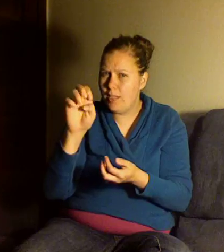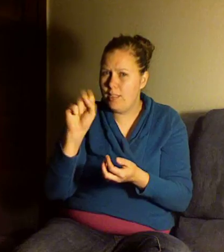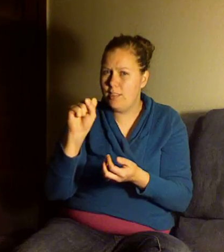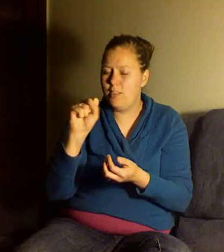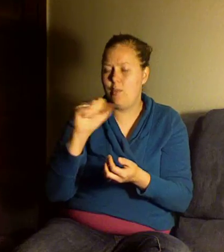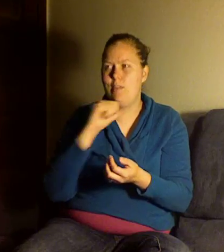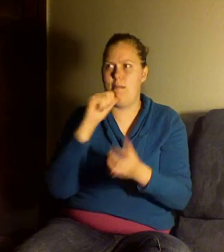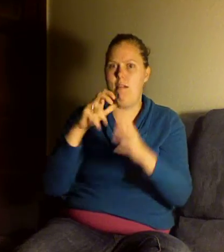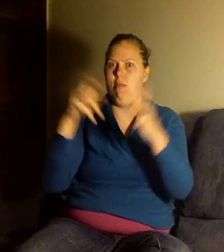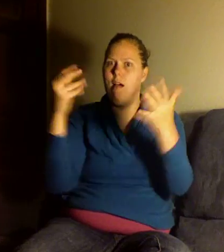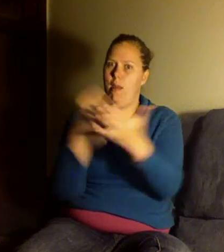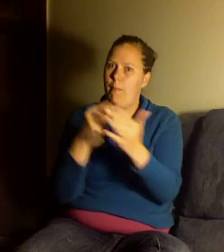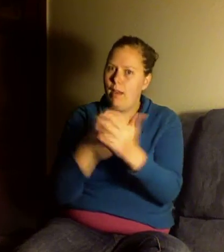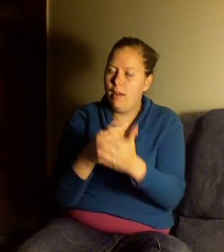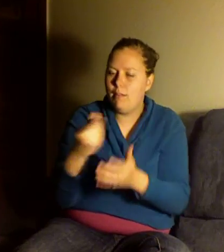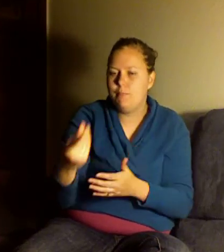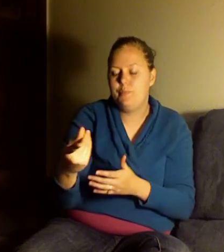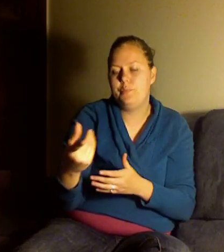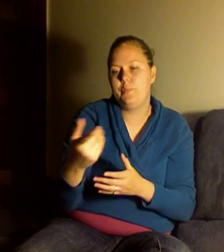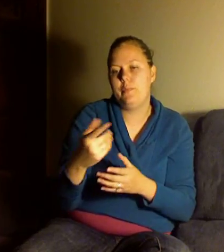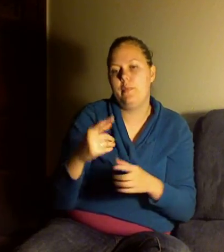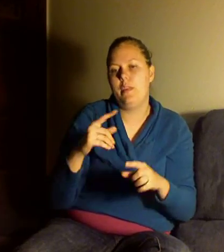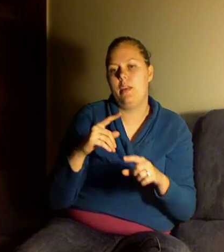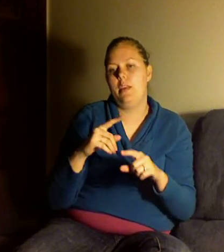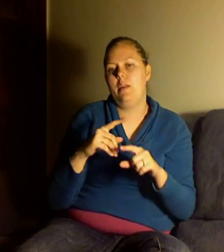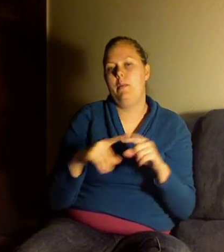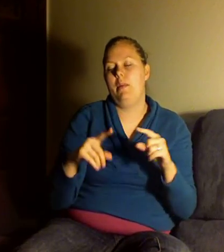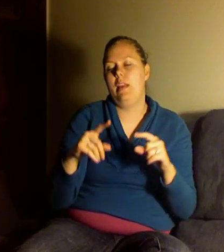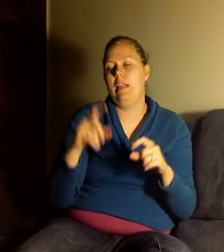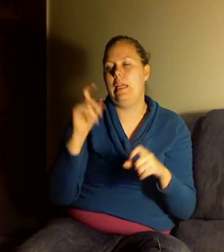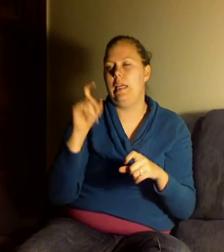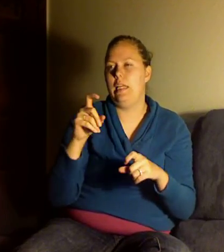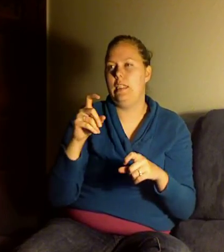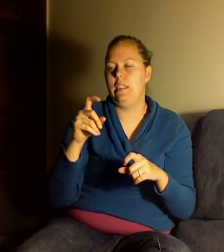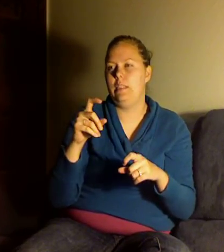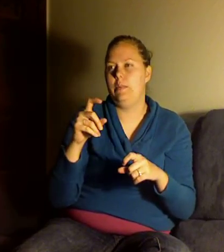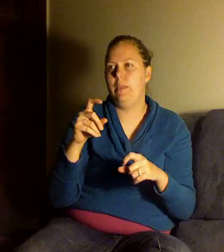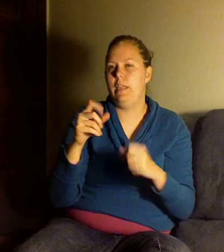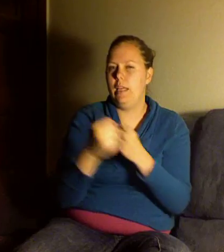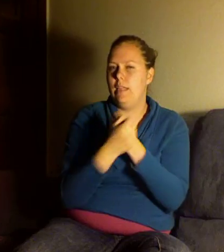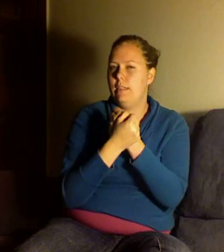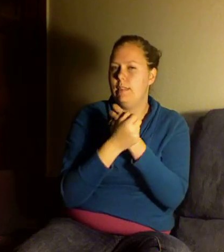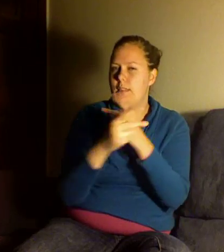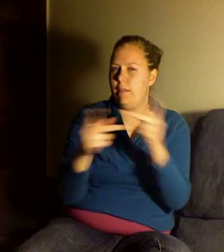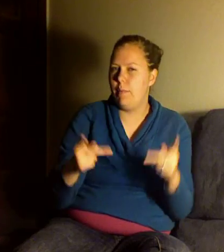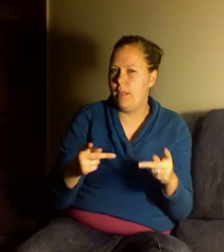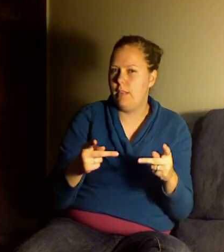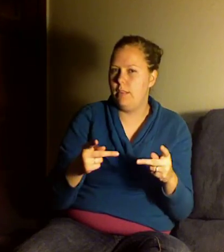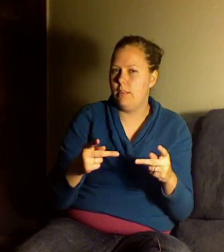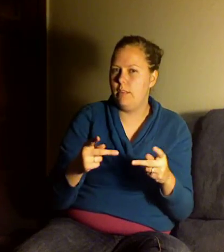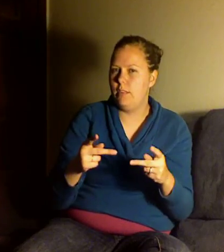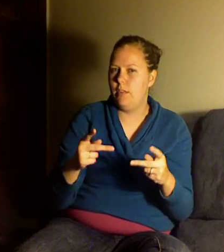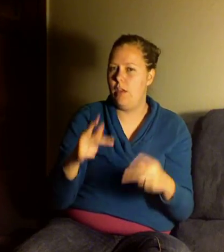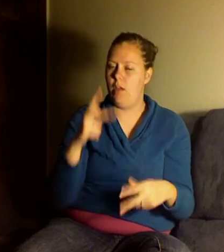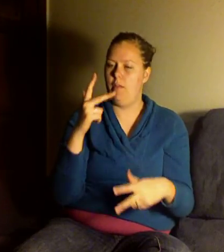percentage points per year, but it has to, because it has to be invested in a very safe place. So given this, there are three possible eventualities.